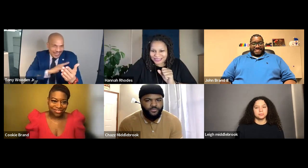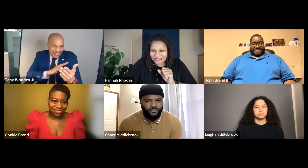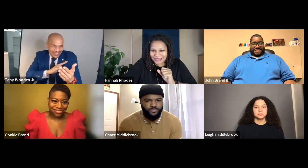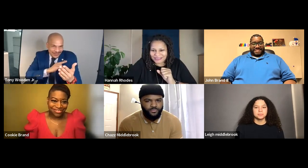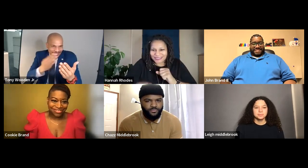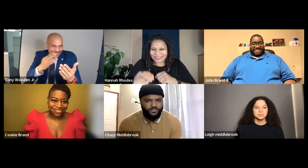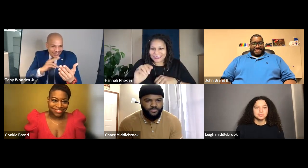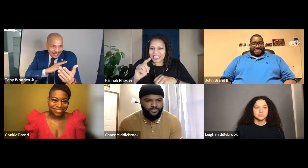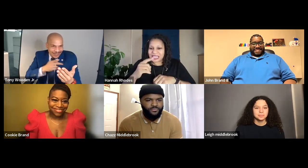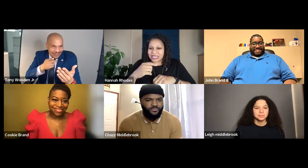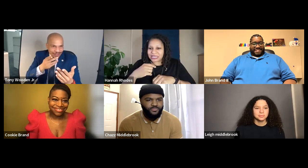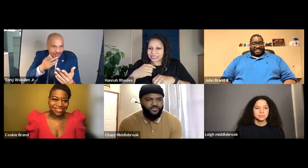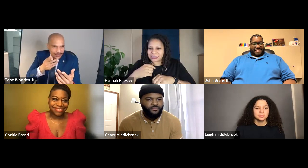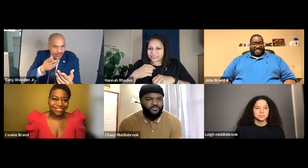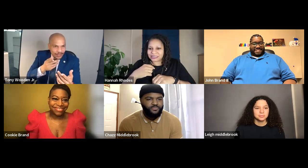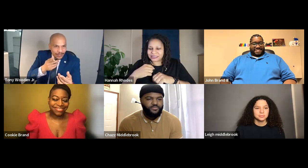first? Hannah? Okay.